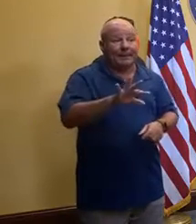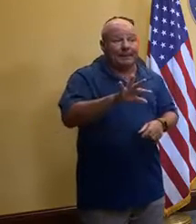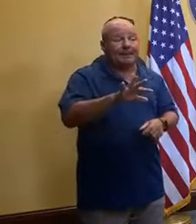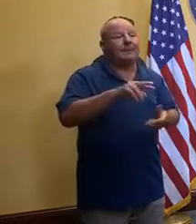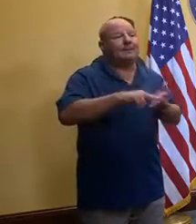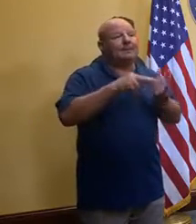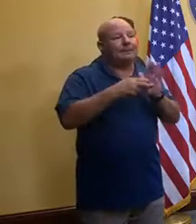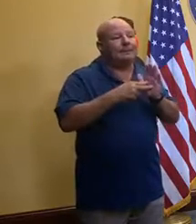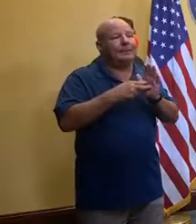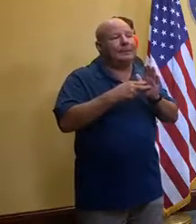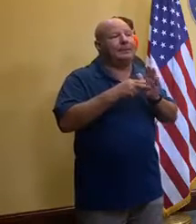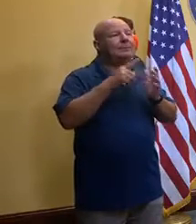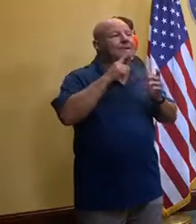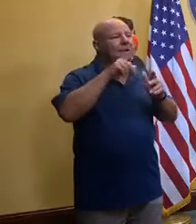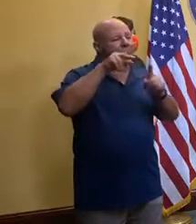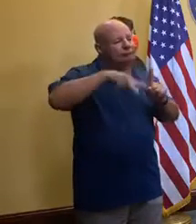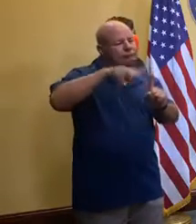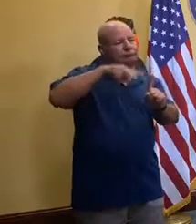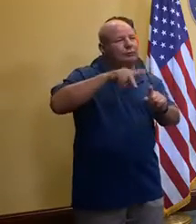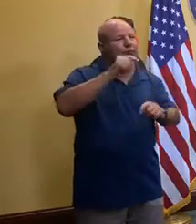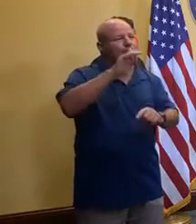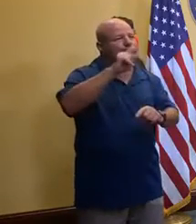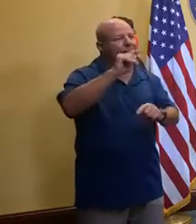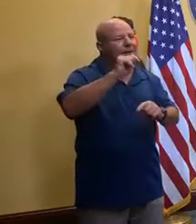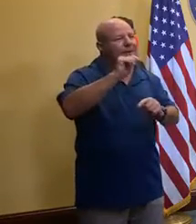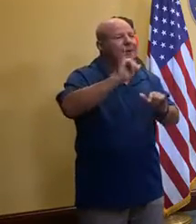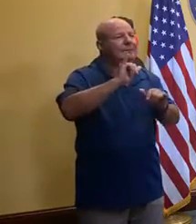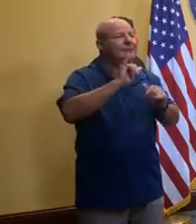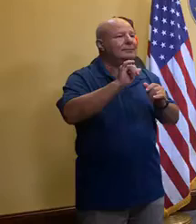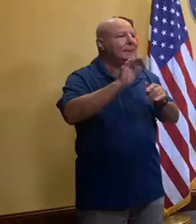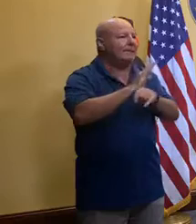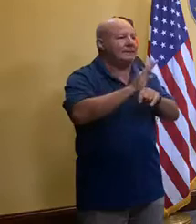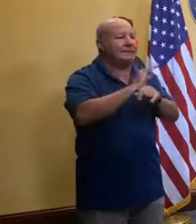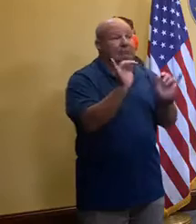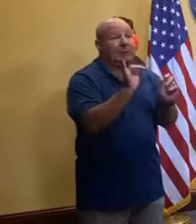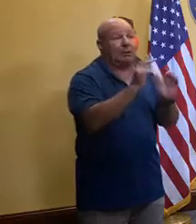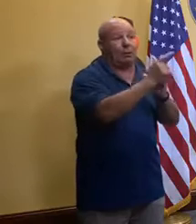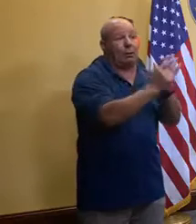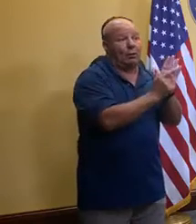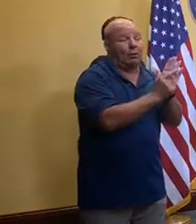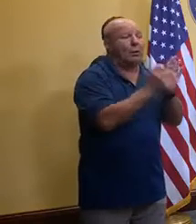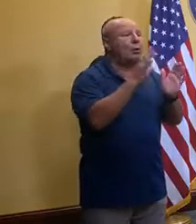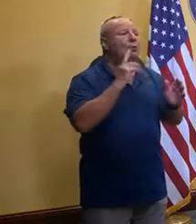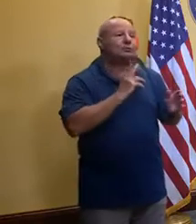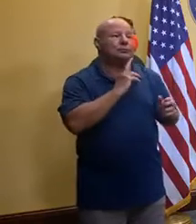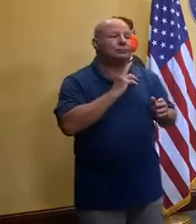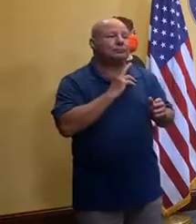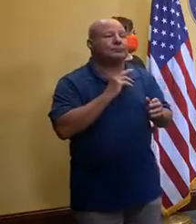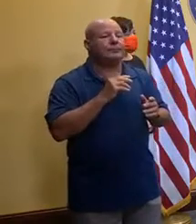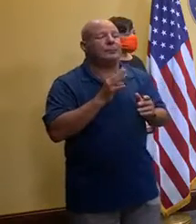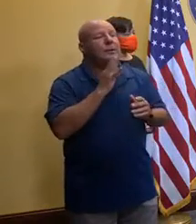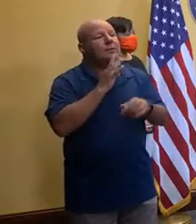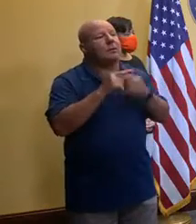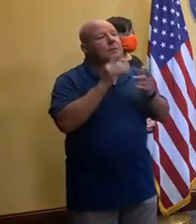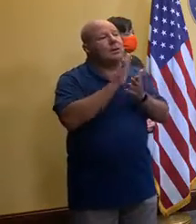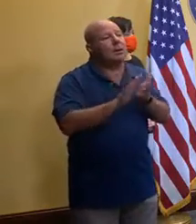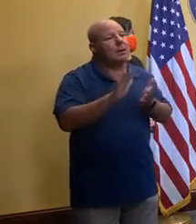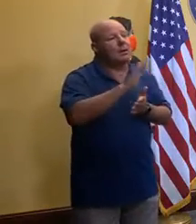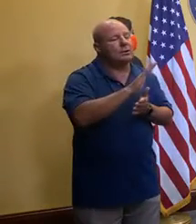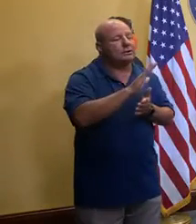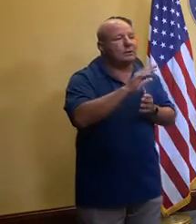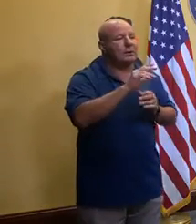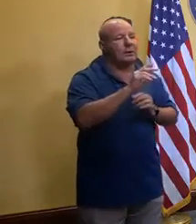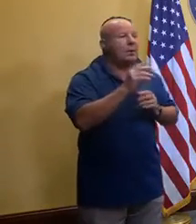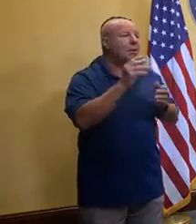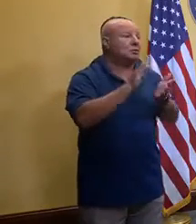being treated like a business, like a law firm or a restaurant. When you're talking about college and K